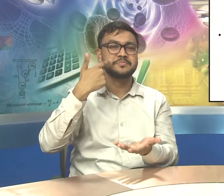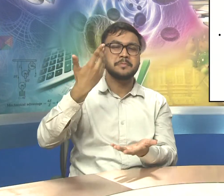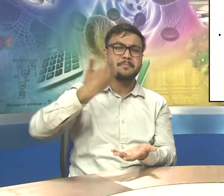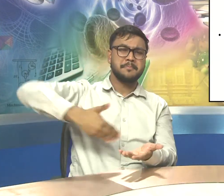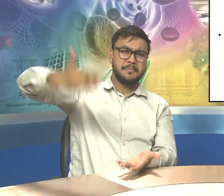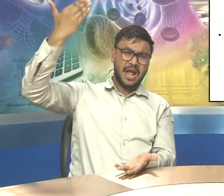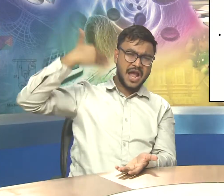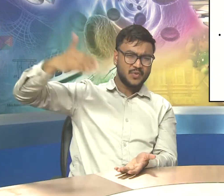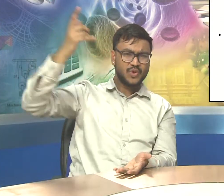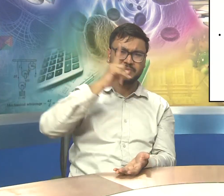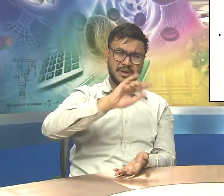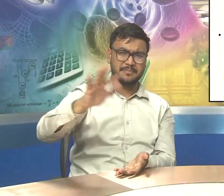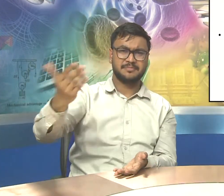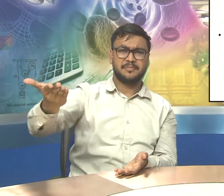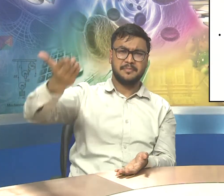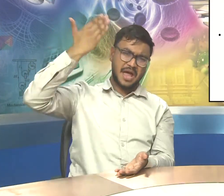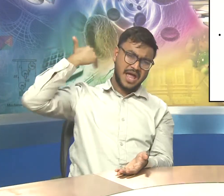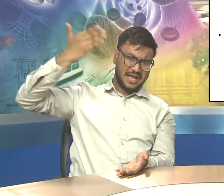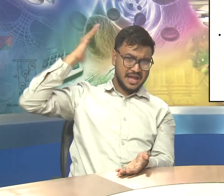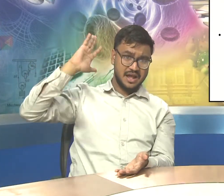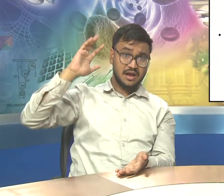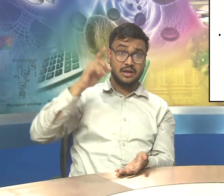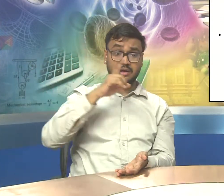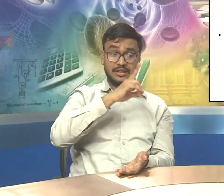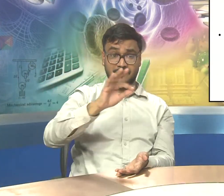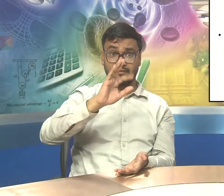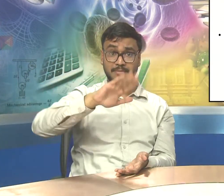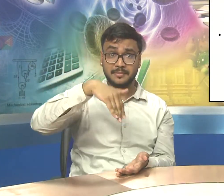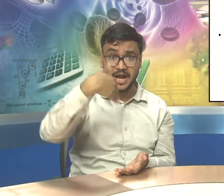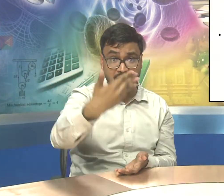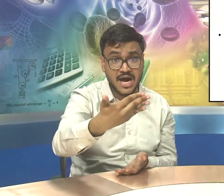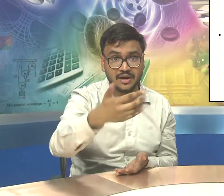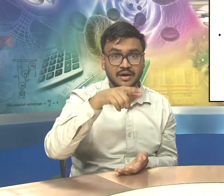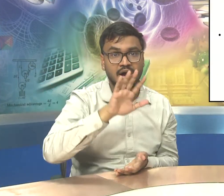or make plans for the next 20 years.